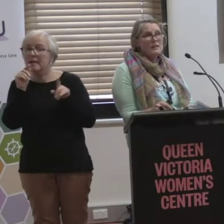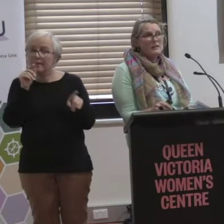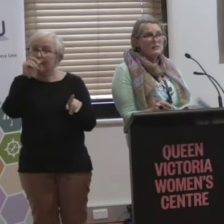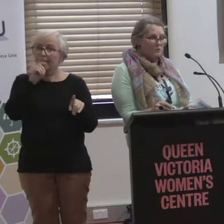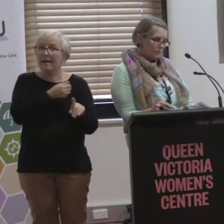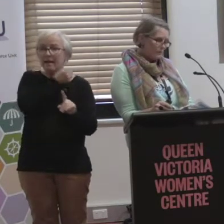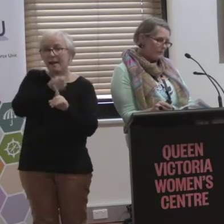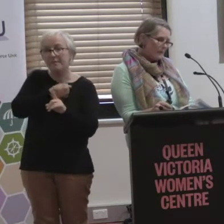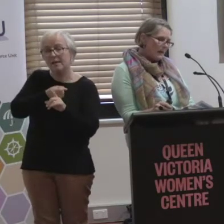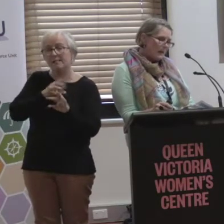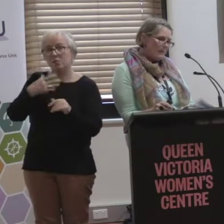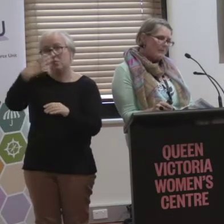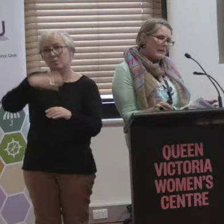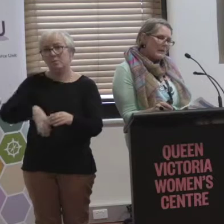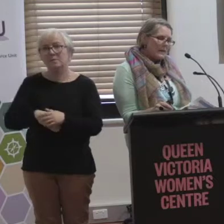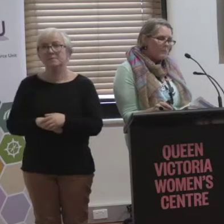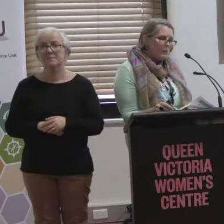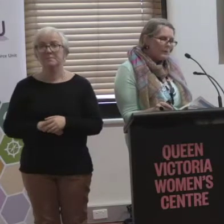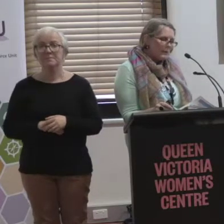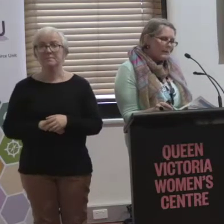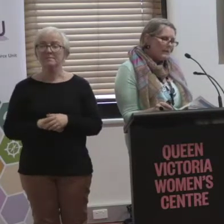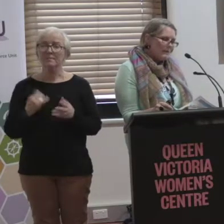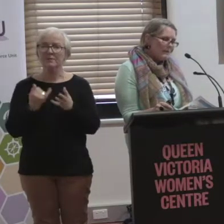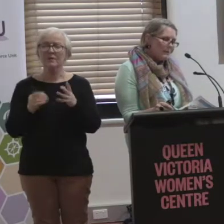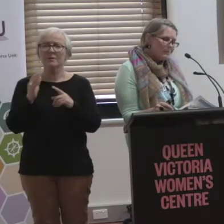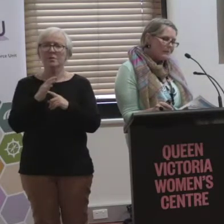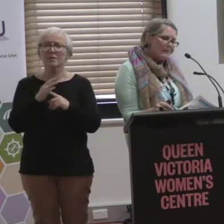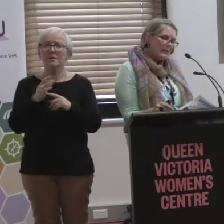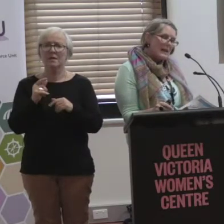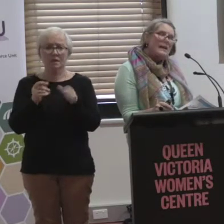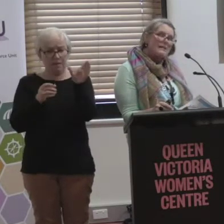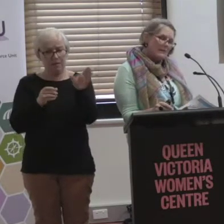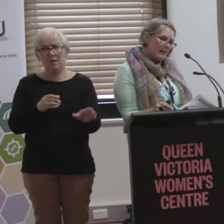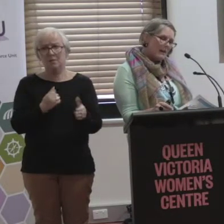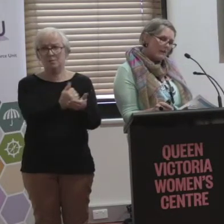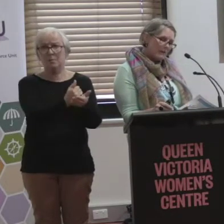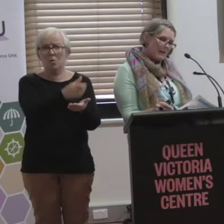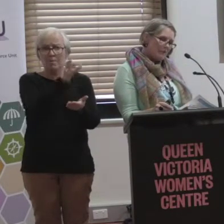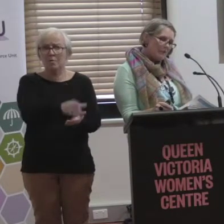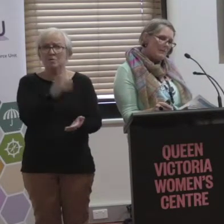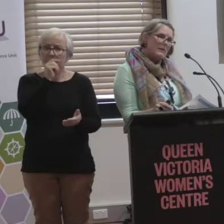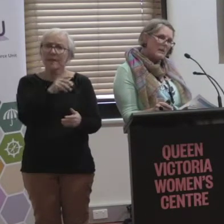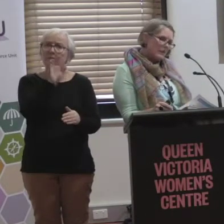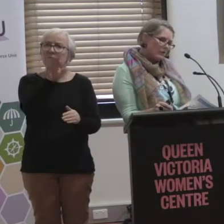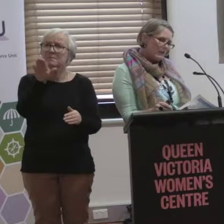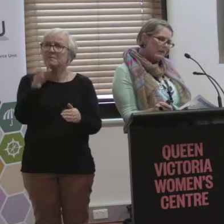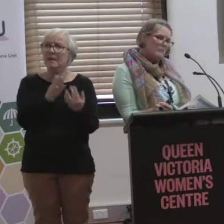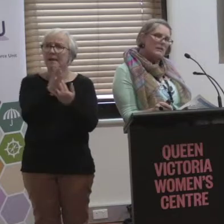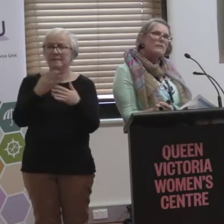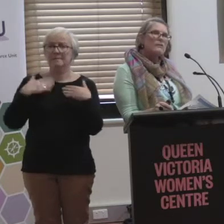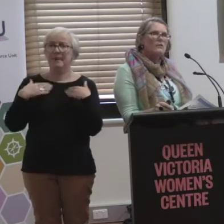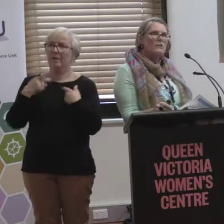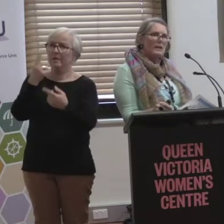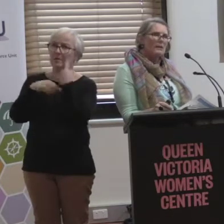advocating for that individual. And importantly, the support person can access health information about the patient that